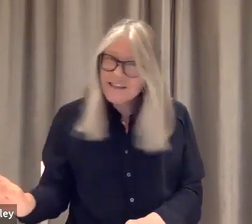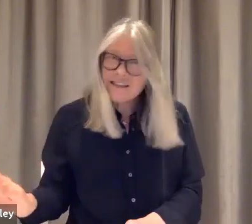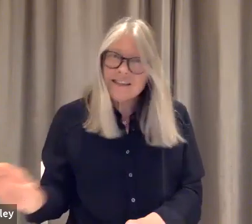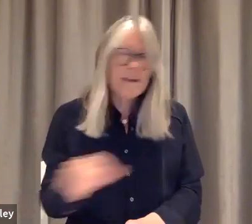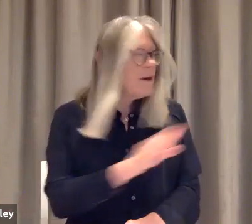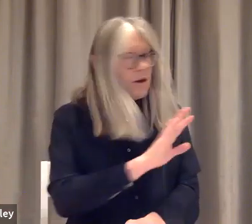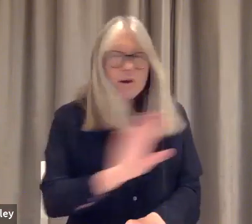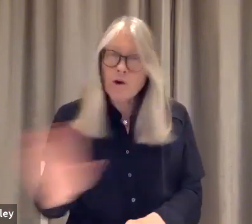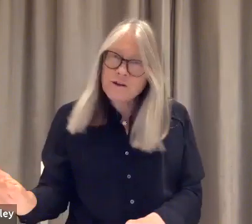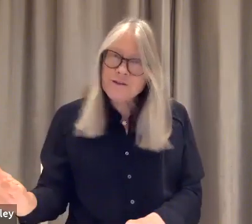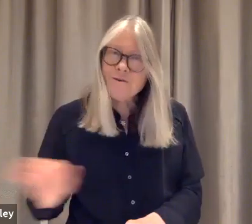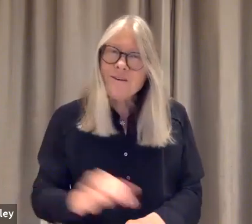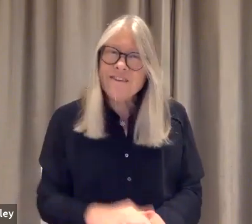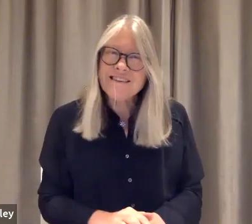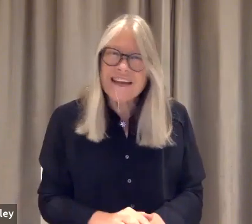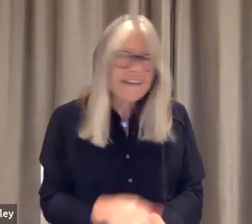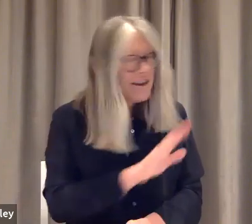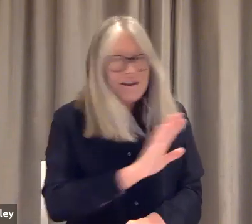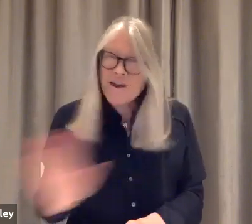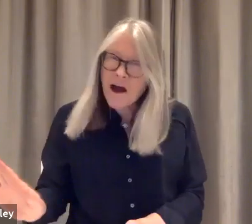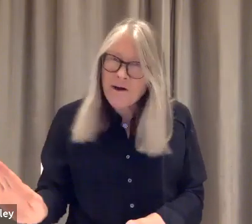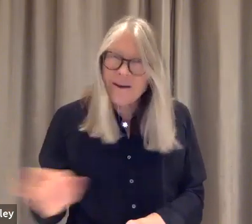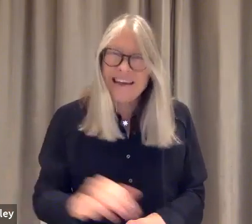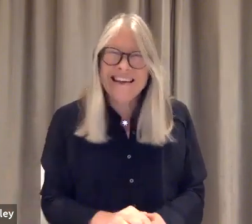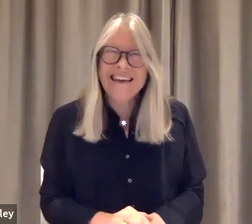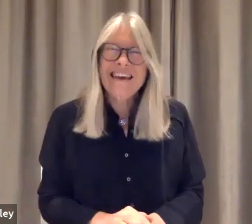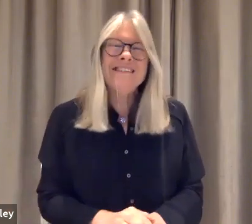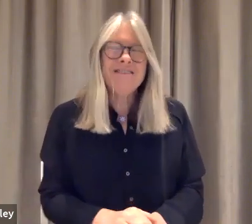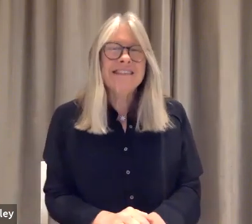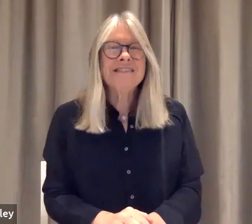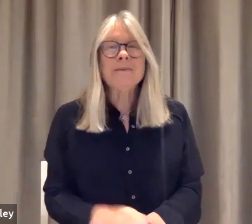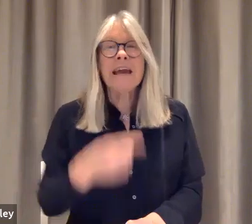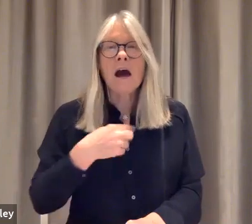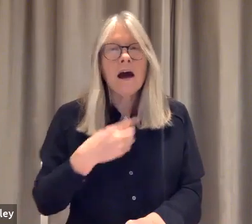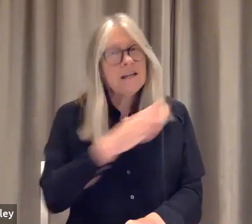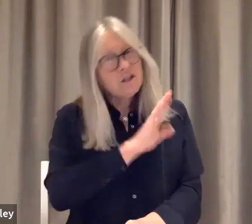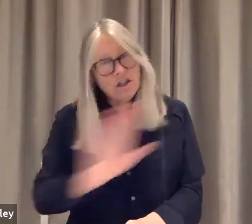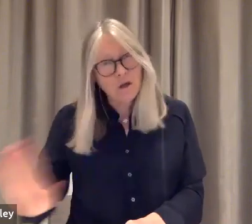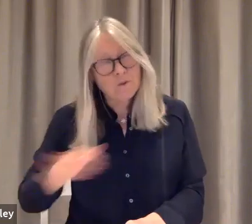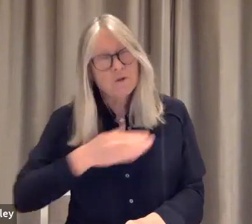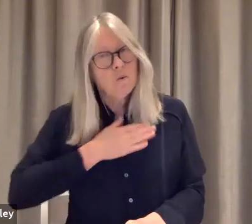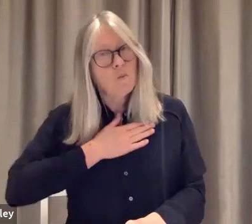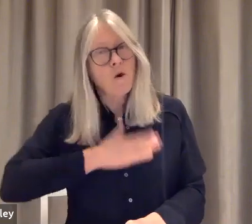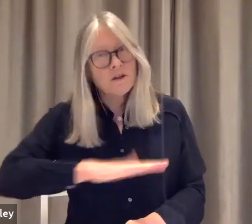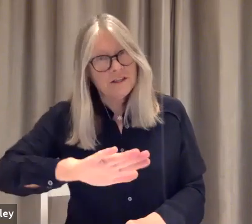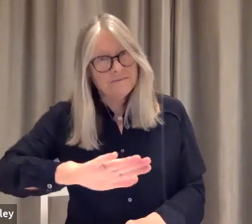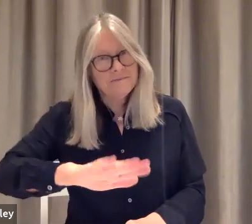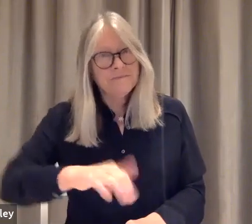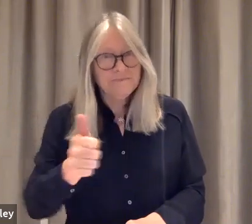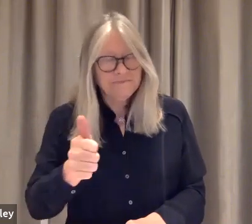didn't, not. All of those things, no. So in this instance, we're saying I don't want.